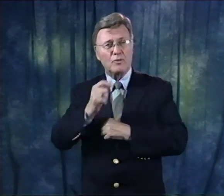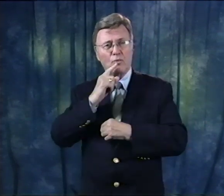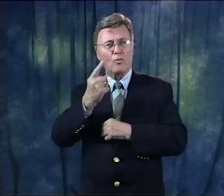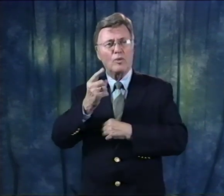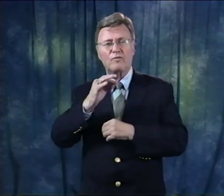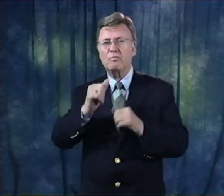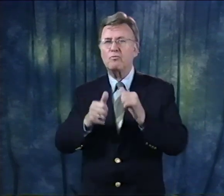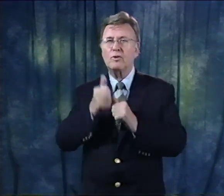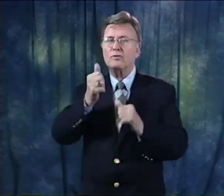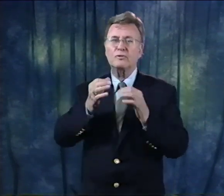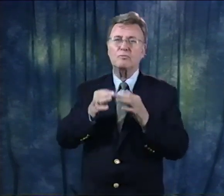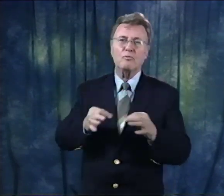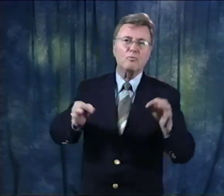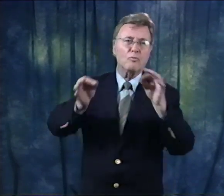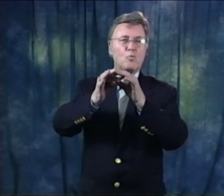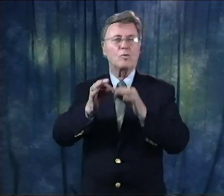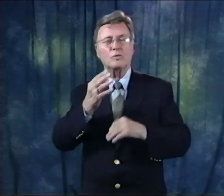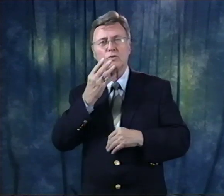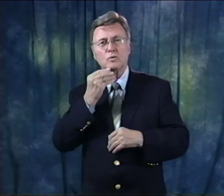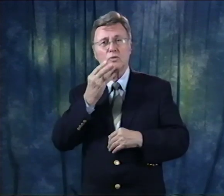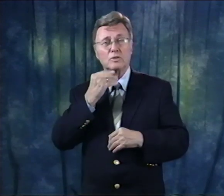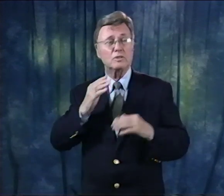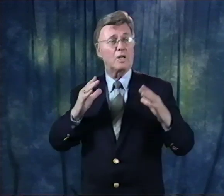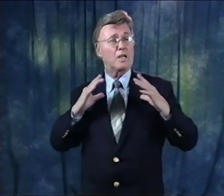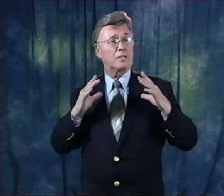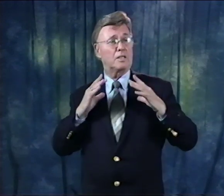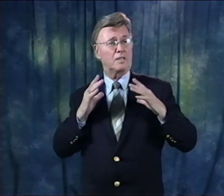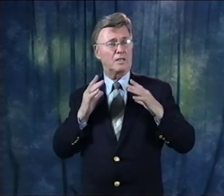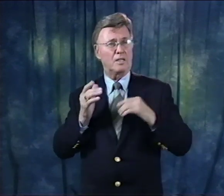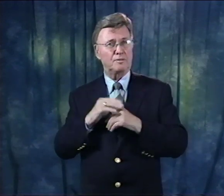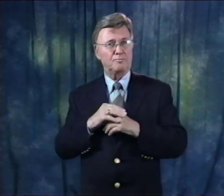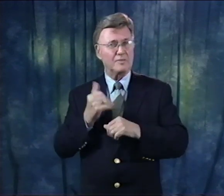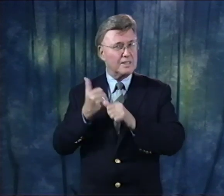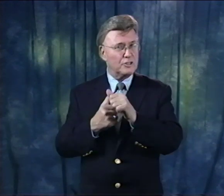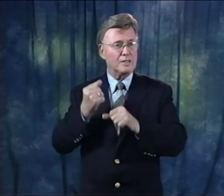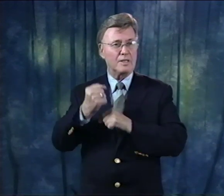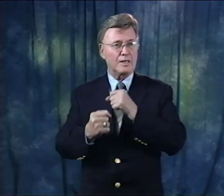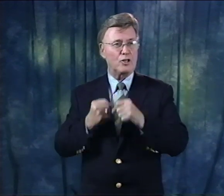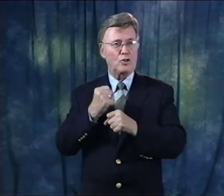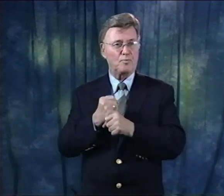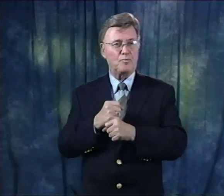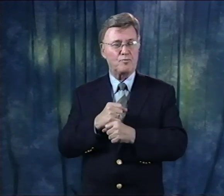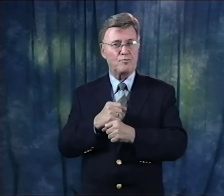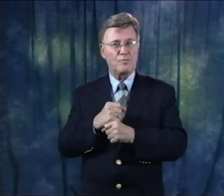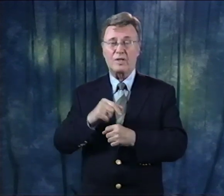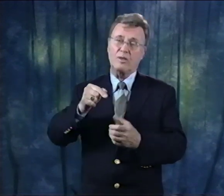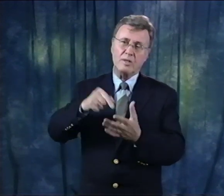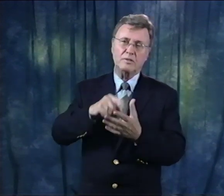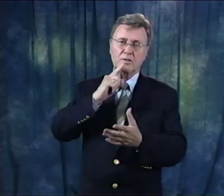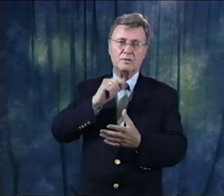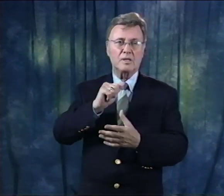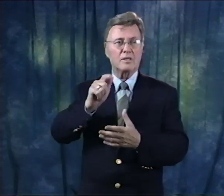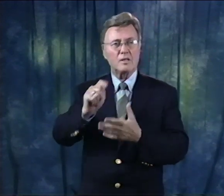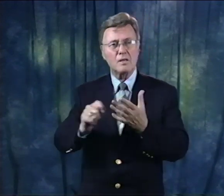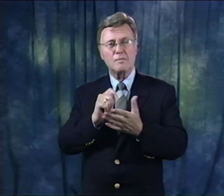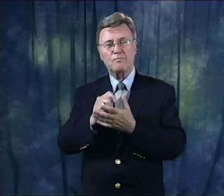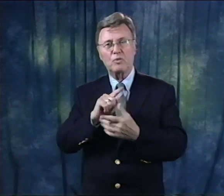Passover is one of the most important Jewish holidays each year. This is a